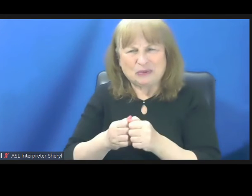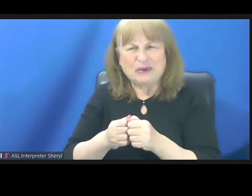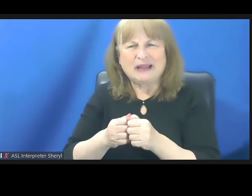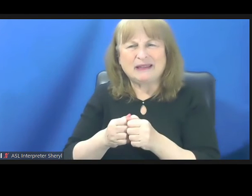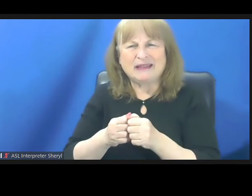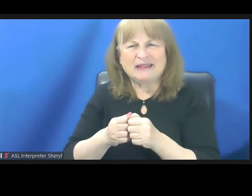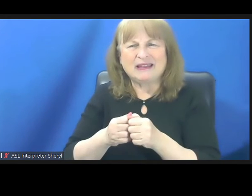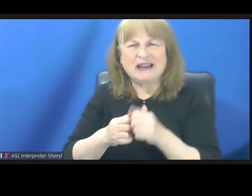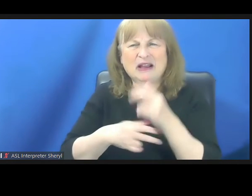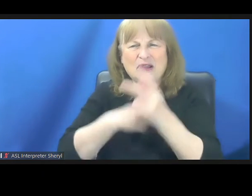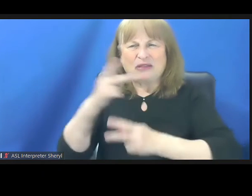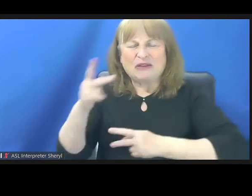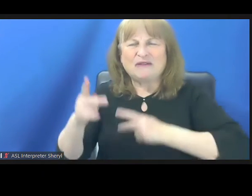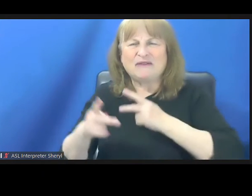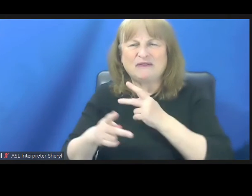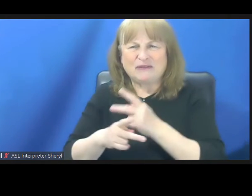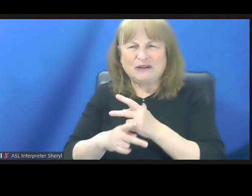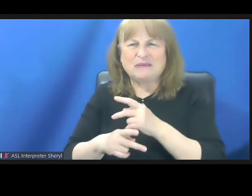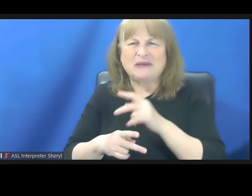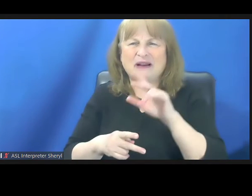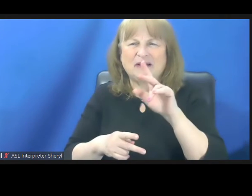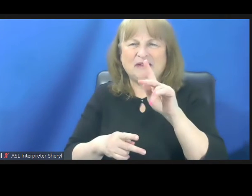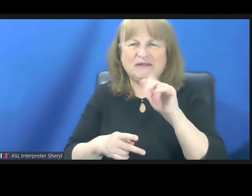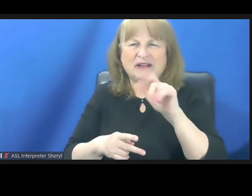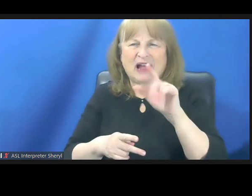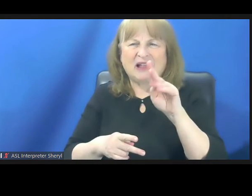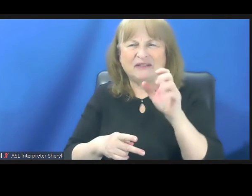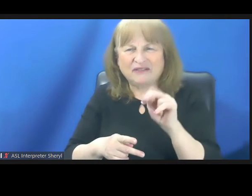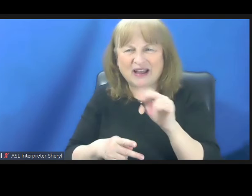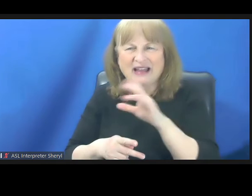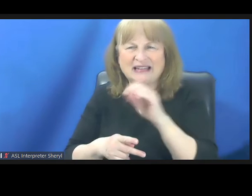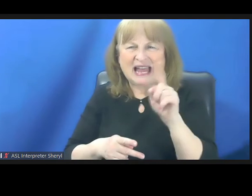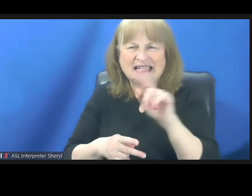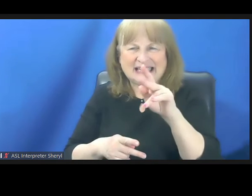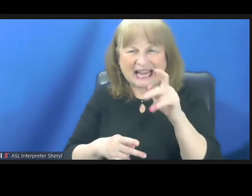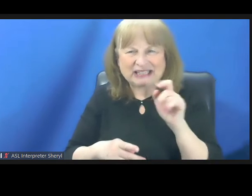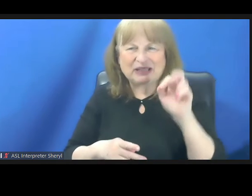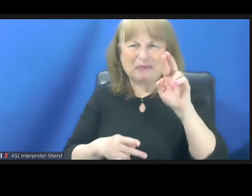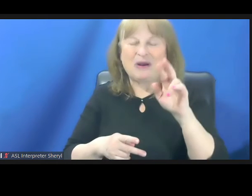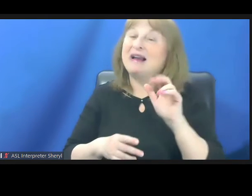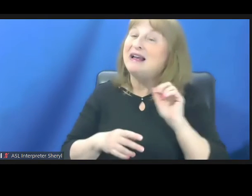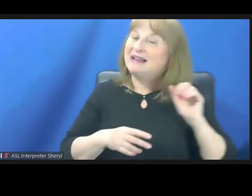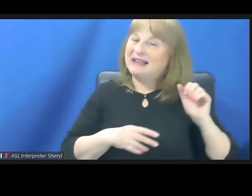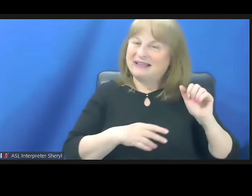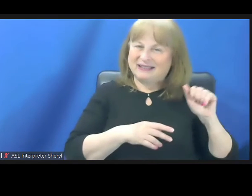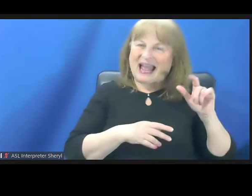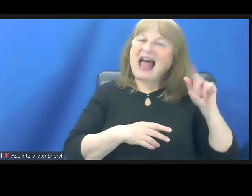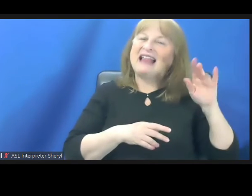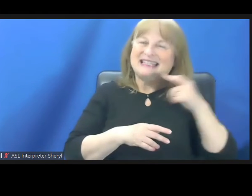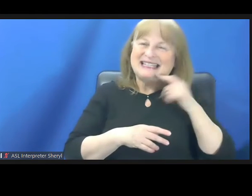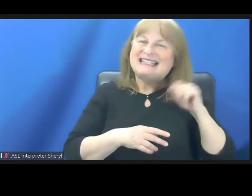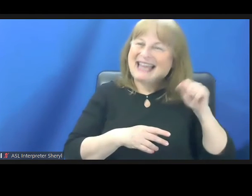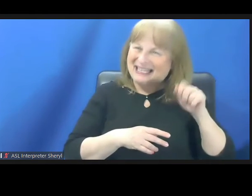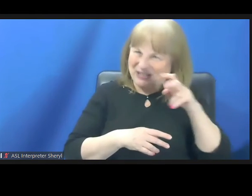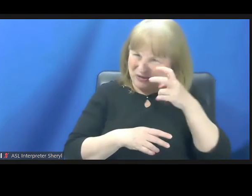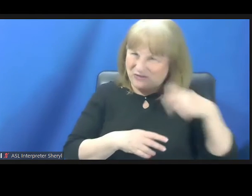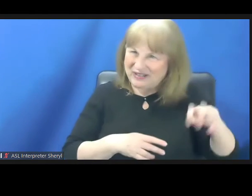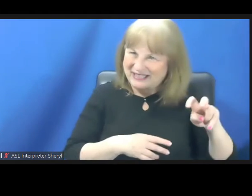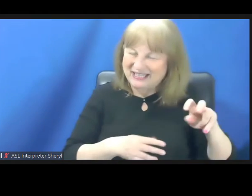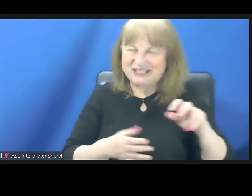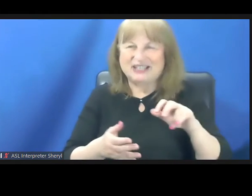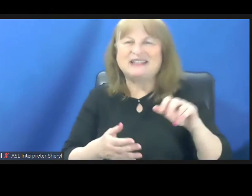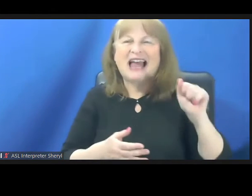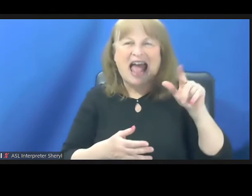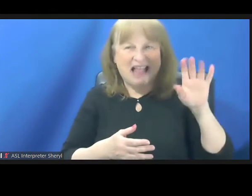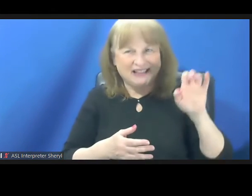form of Khalfan and Zanzibar, in a way, don't you think? Yeah. Transition, yes. Yeah, okay. Well, that's a great question. That's a